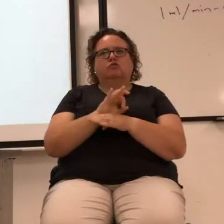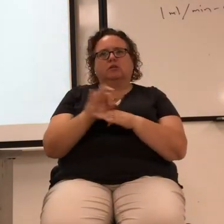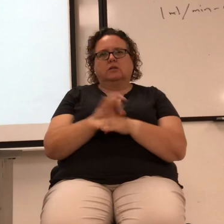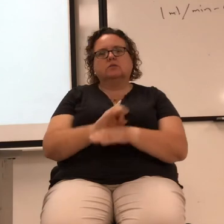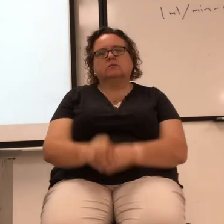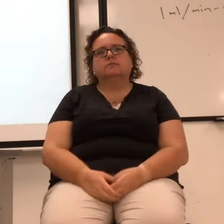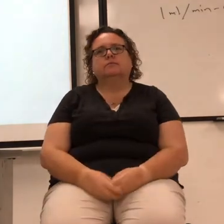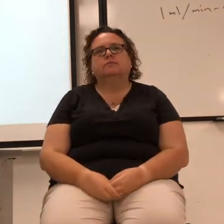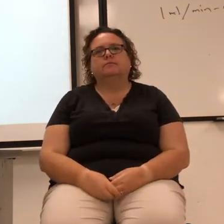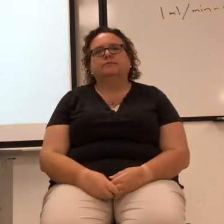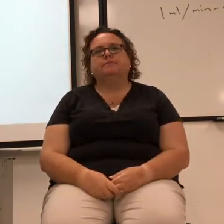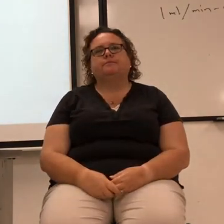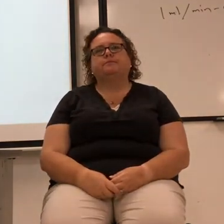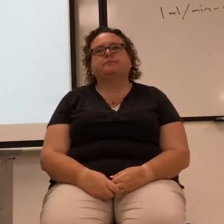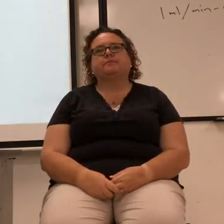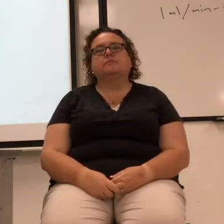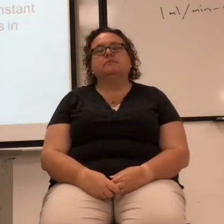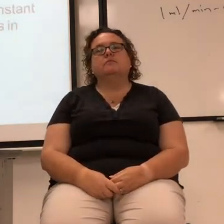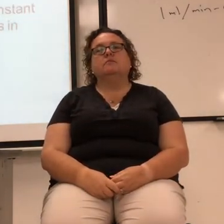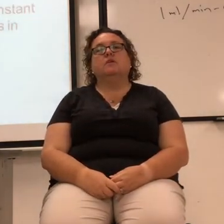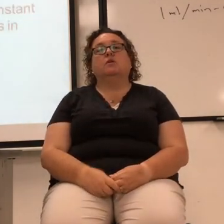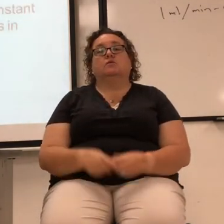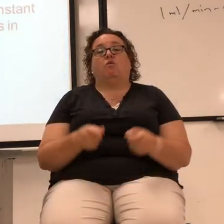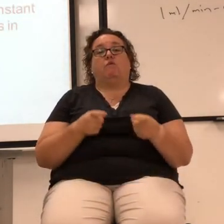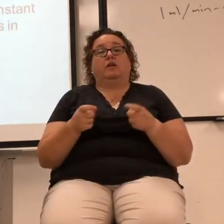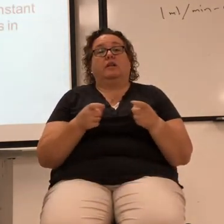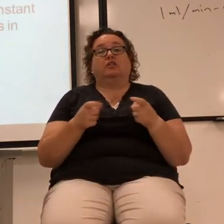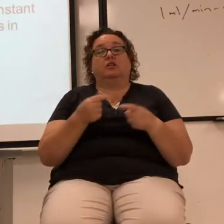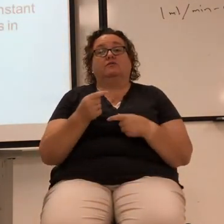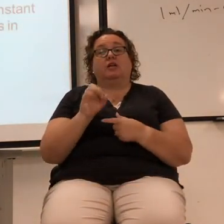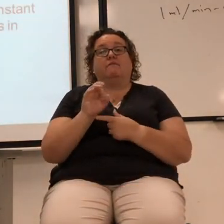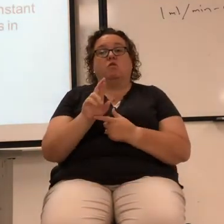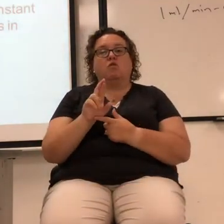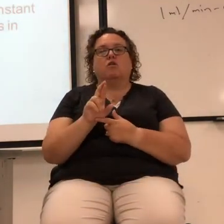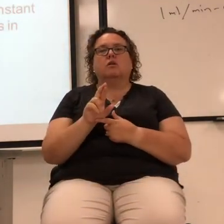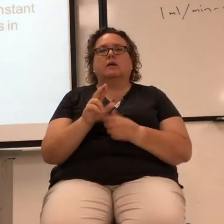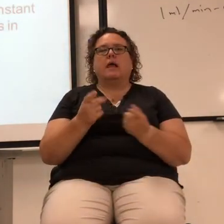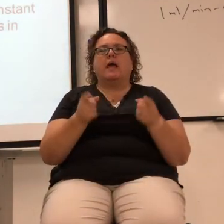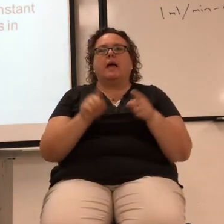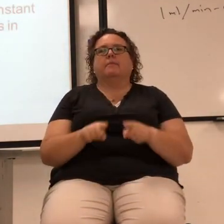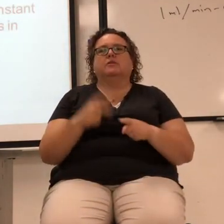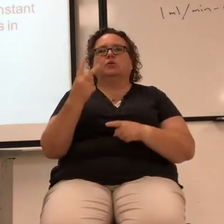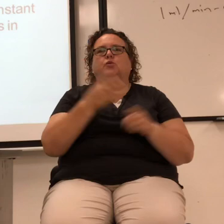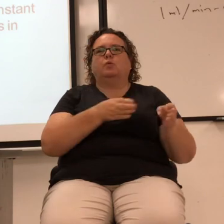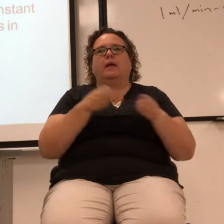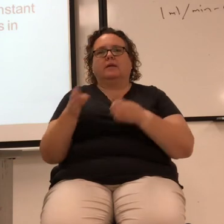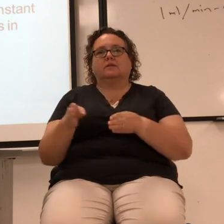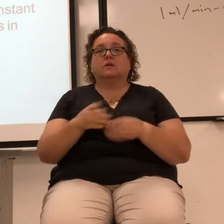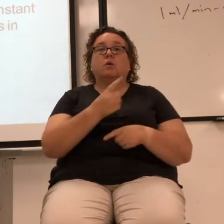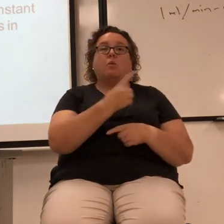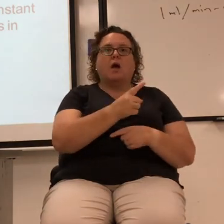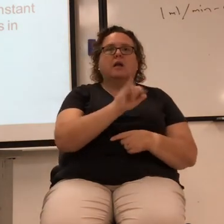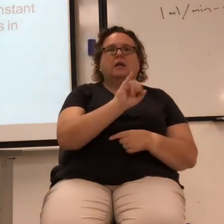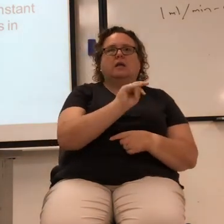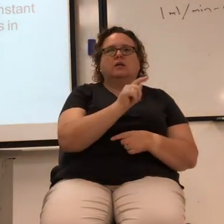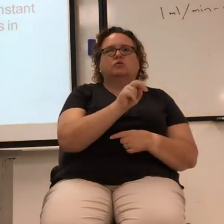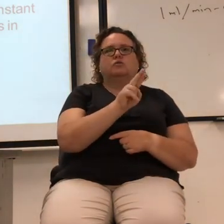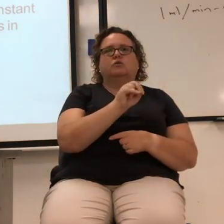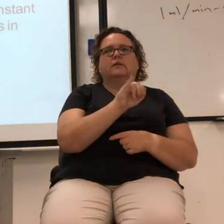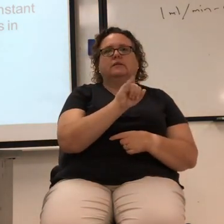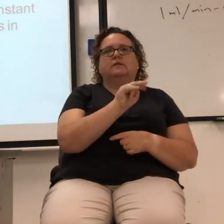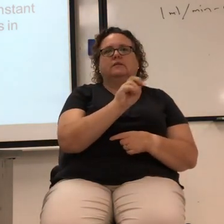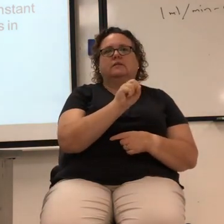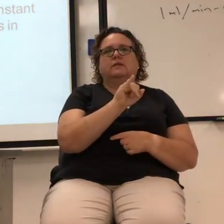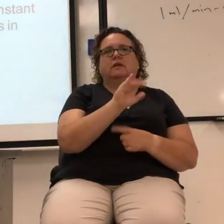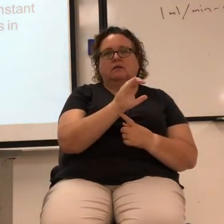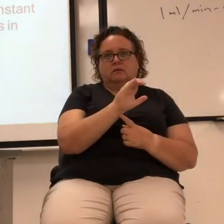Okay, proper excretion. So the regulation of GFR, it occurs in two ways. One way is intrinsic,